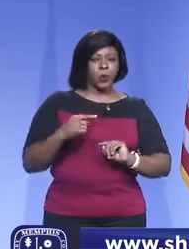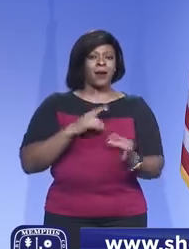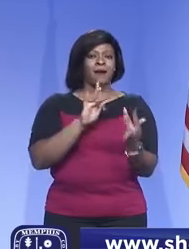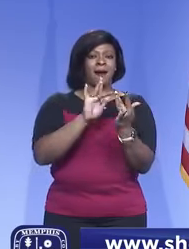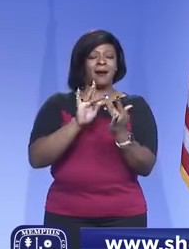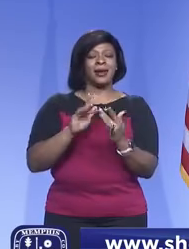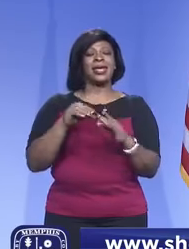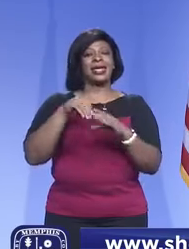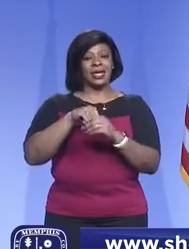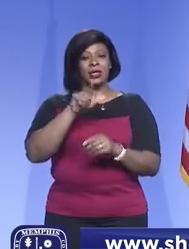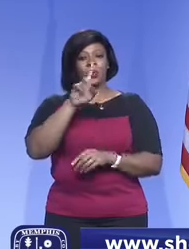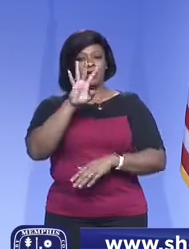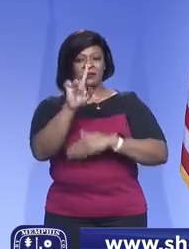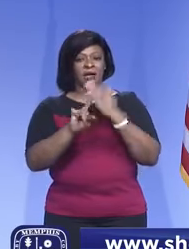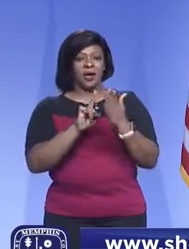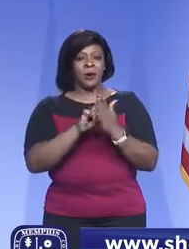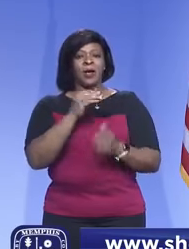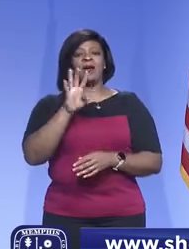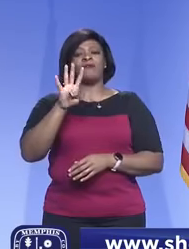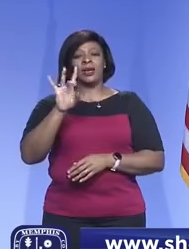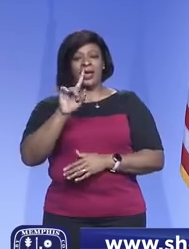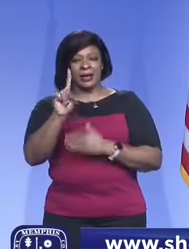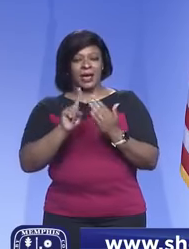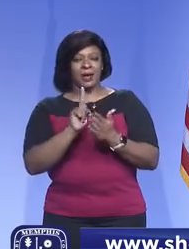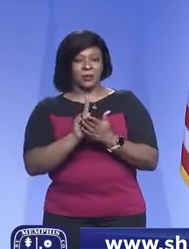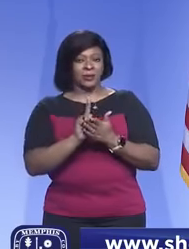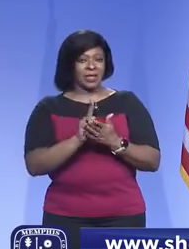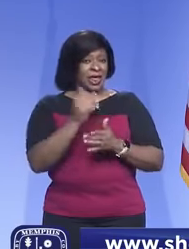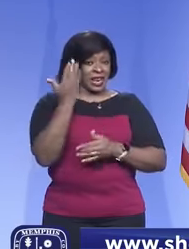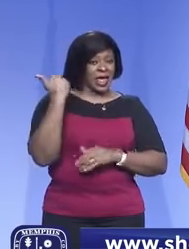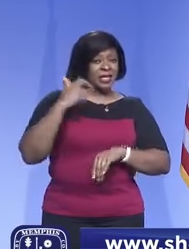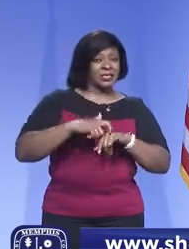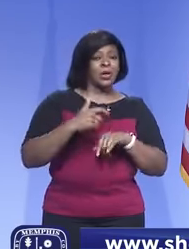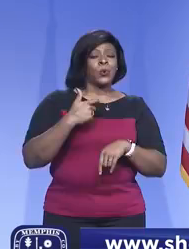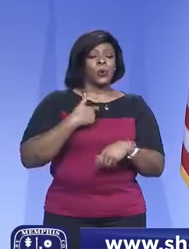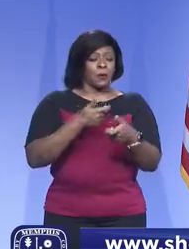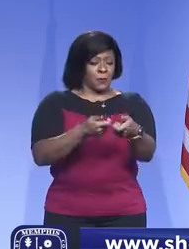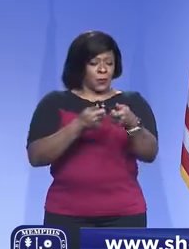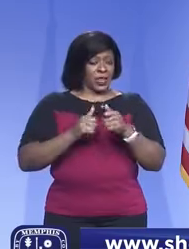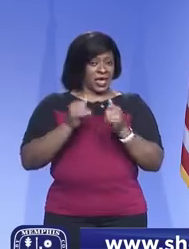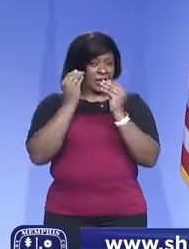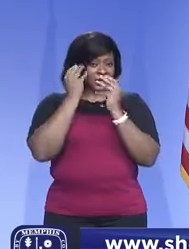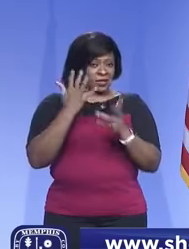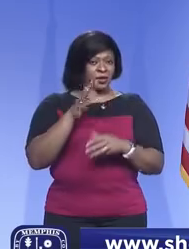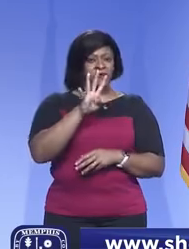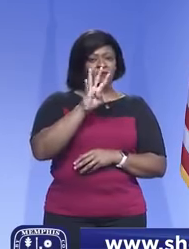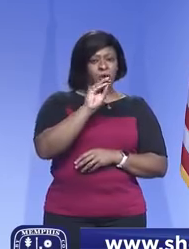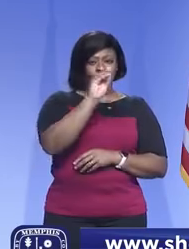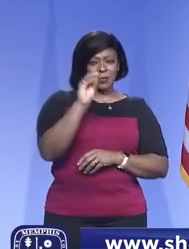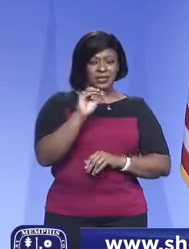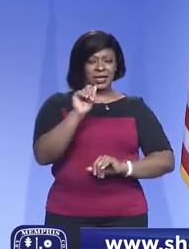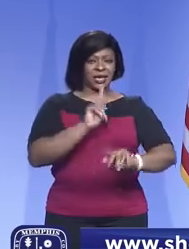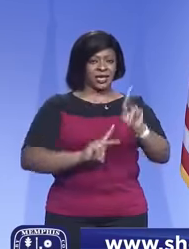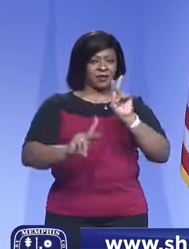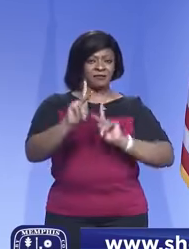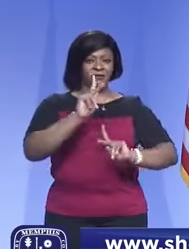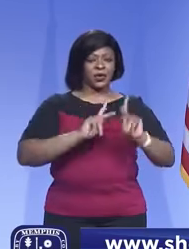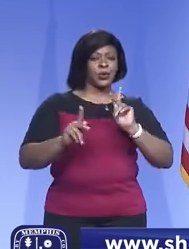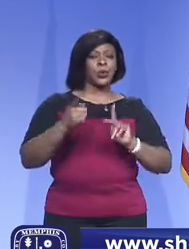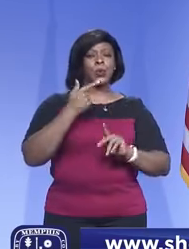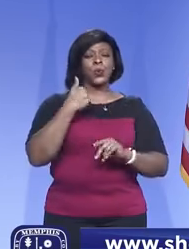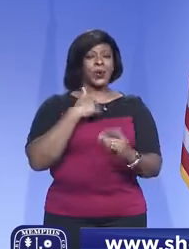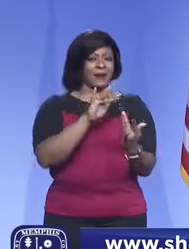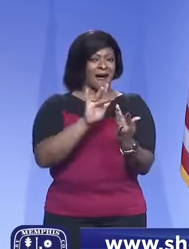contact in 24 hours and 48 hours. So the last time we pulled the data, about 40% of individuals we were able to